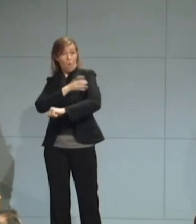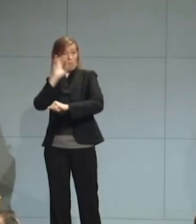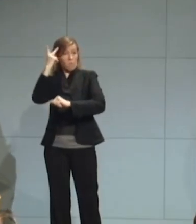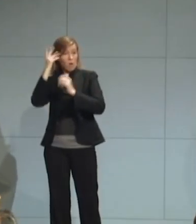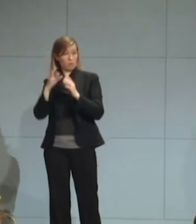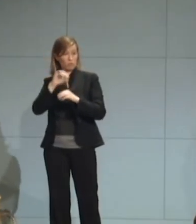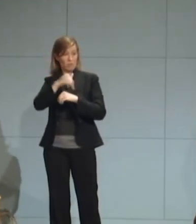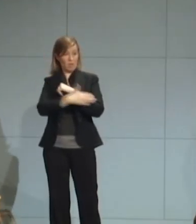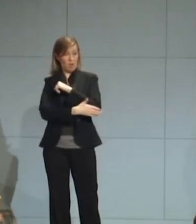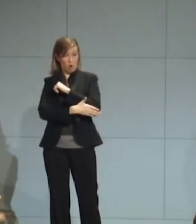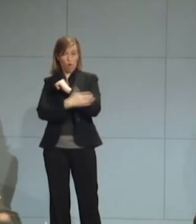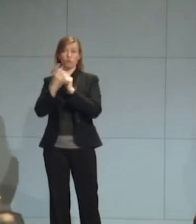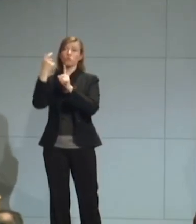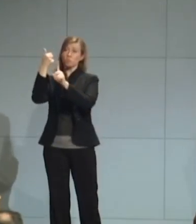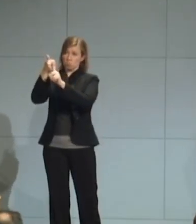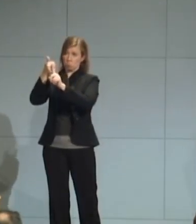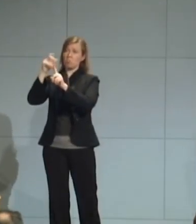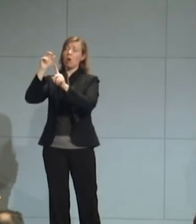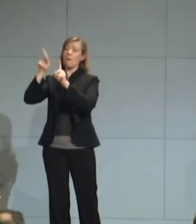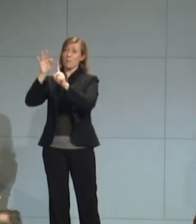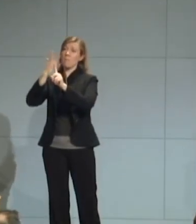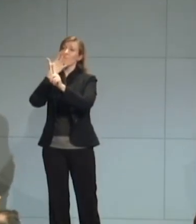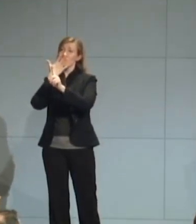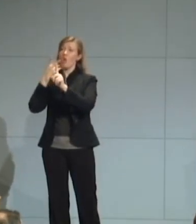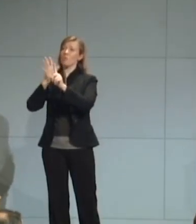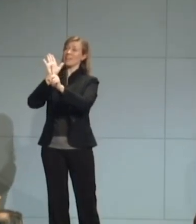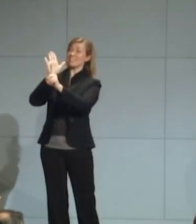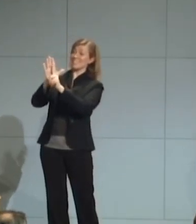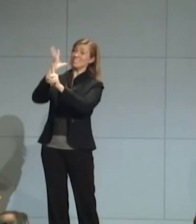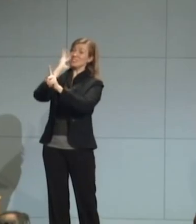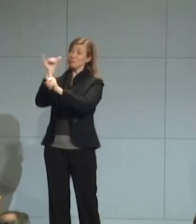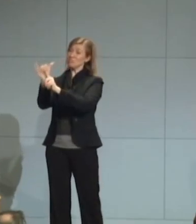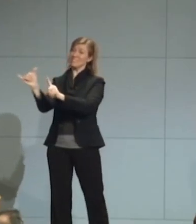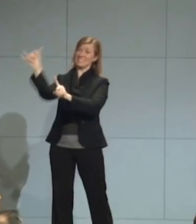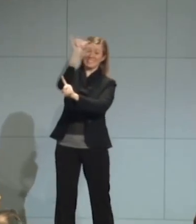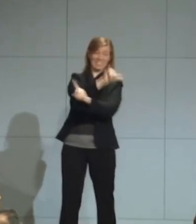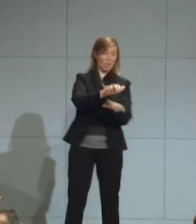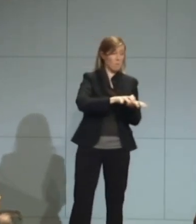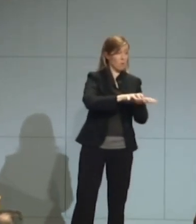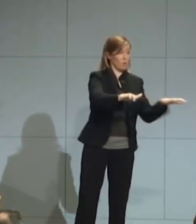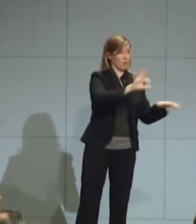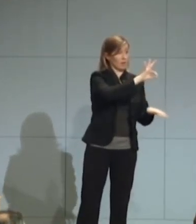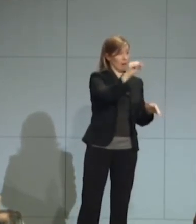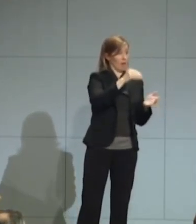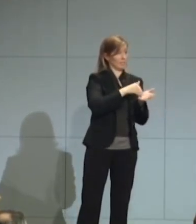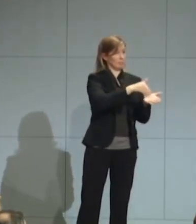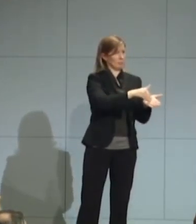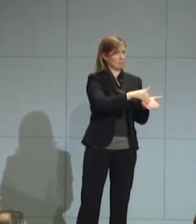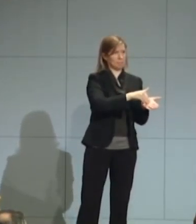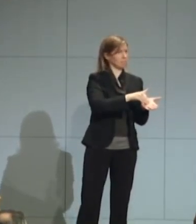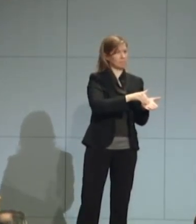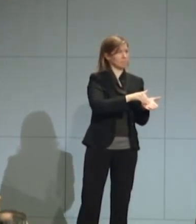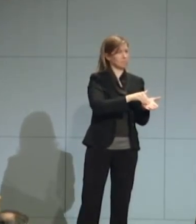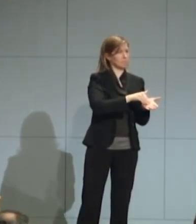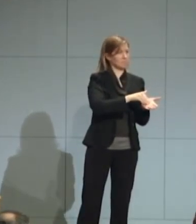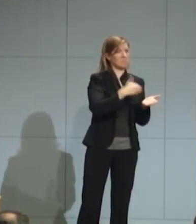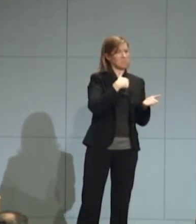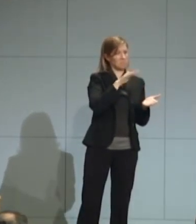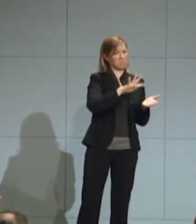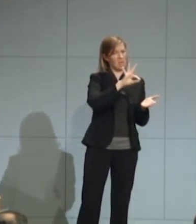a semester of academic life demonstrating it to you with data and facts and figures